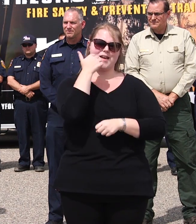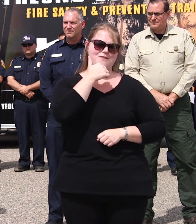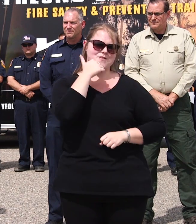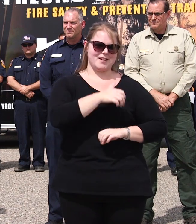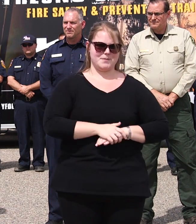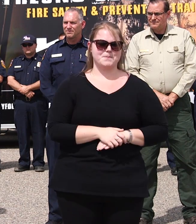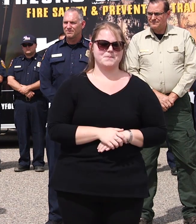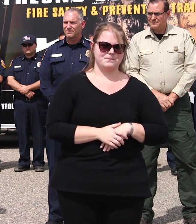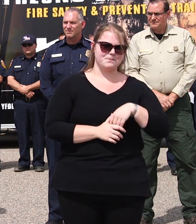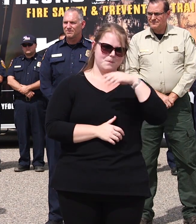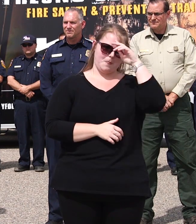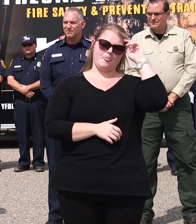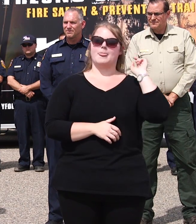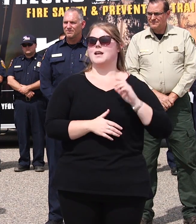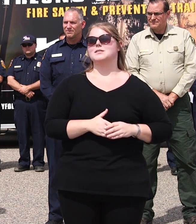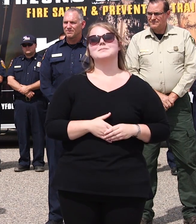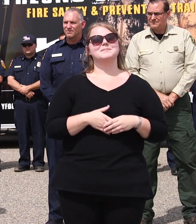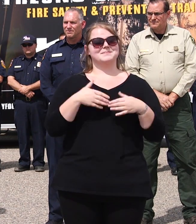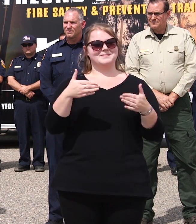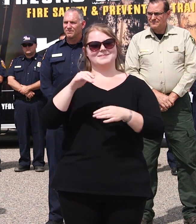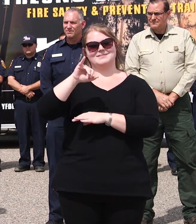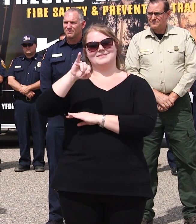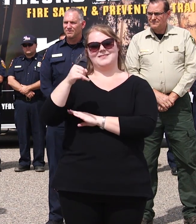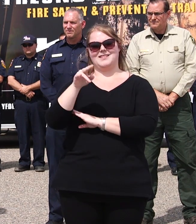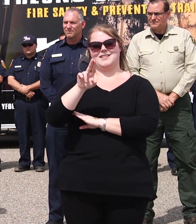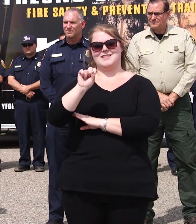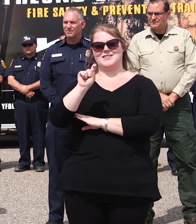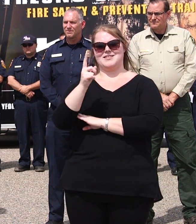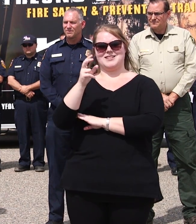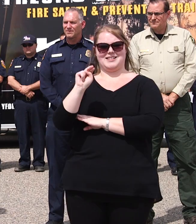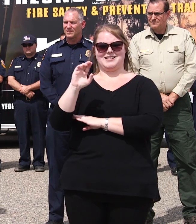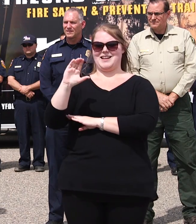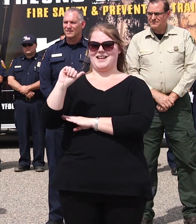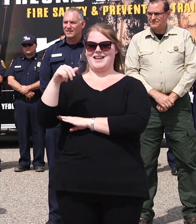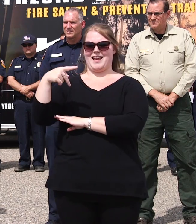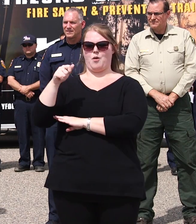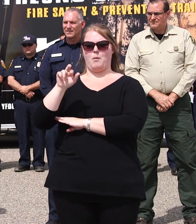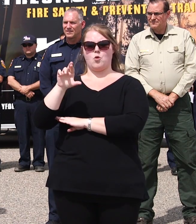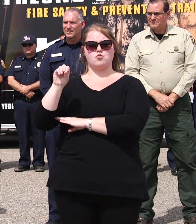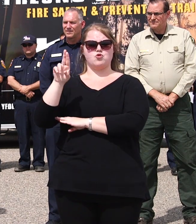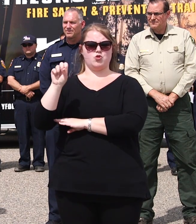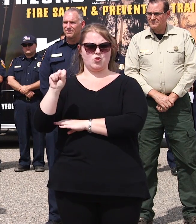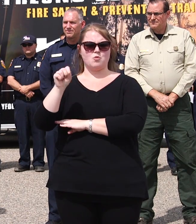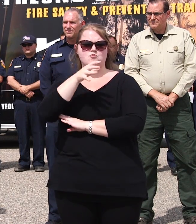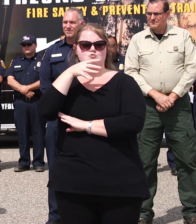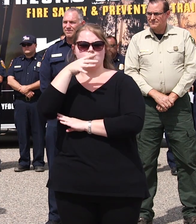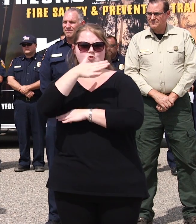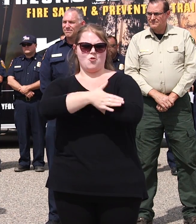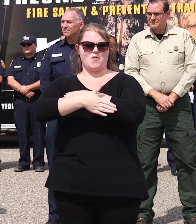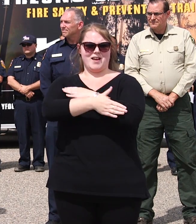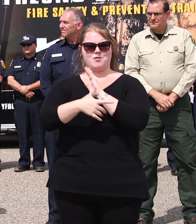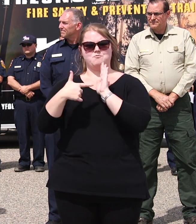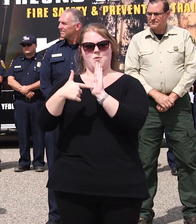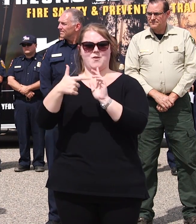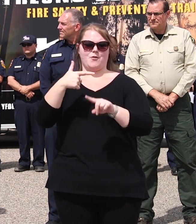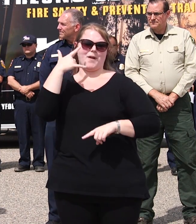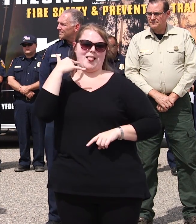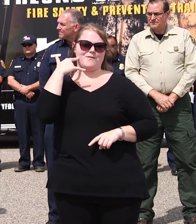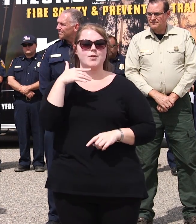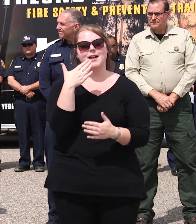day. With that, I'll be followed by Justin Caparuso, the Rural County Representative of California. Thank you.